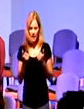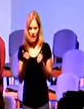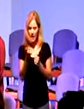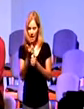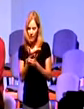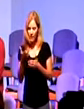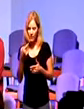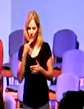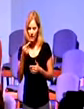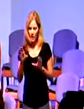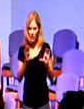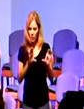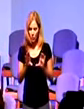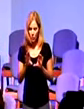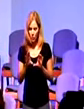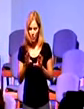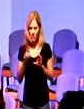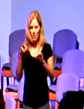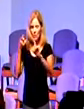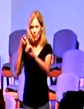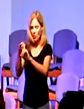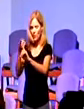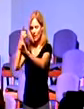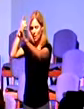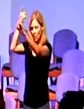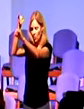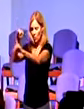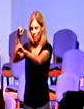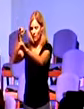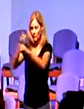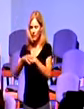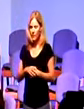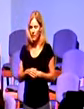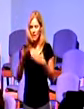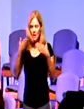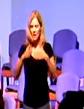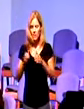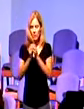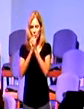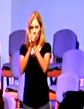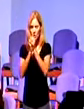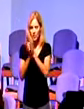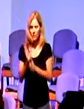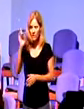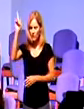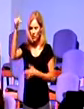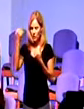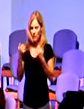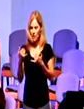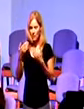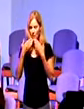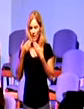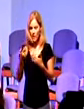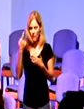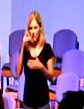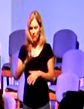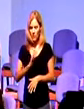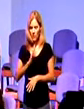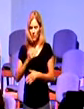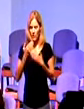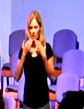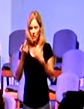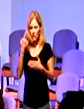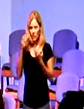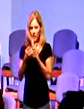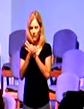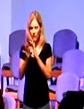say, let everything we do point to that goal. Lord, let us be worshipers of you today. We thank you for the privilege. We thank you for